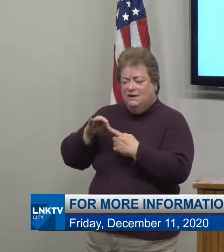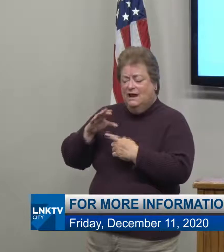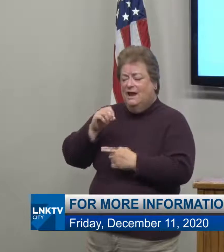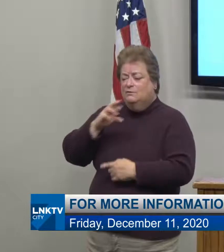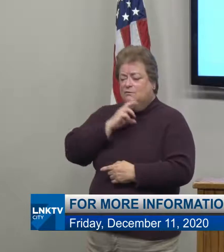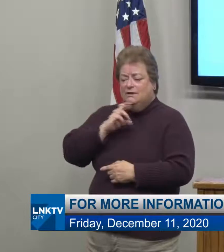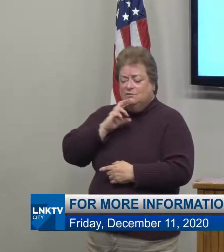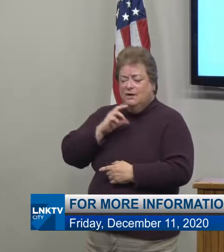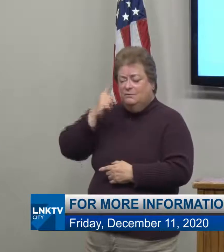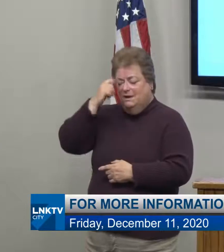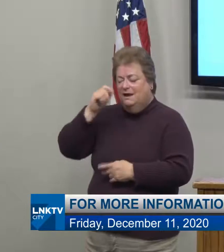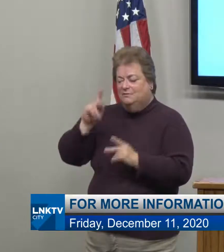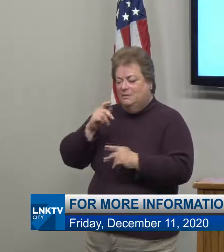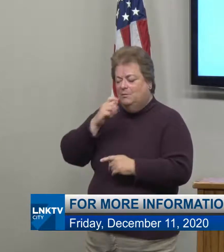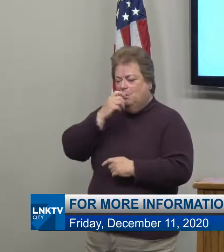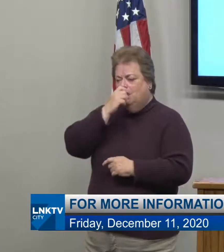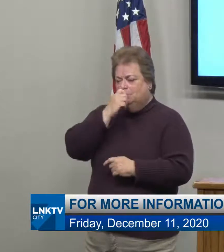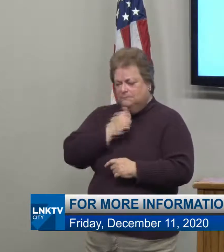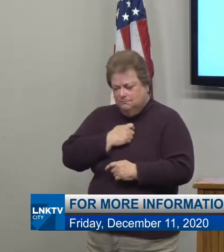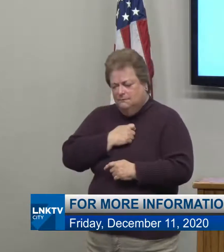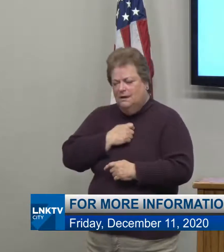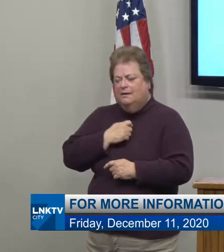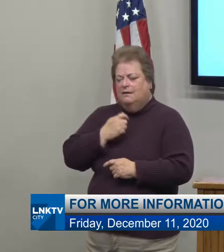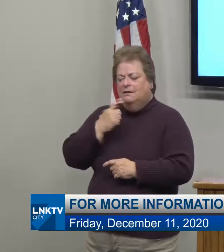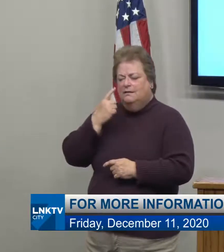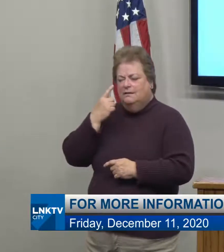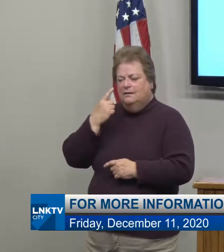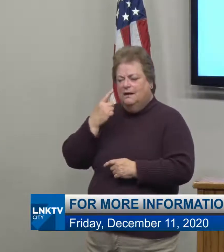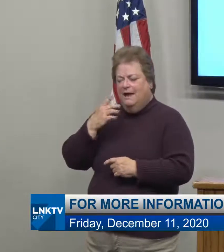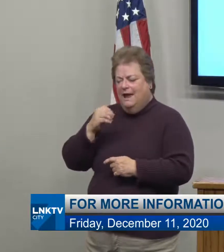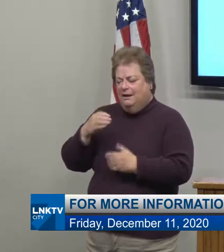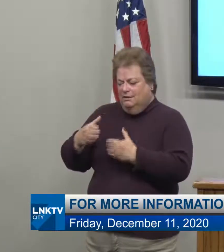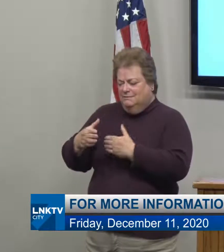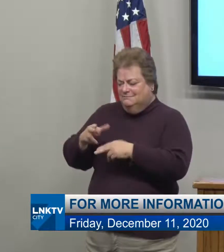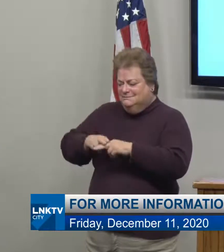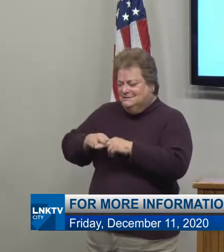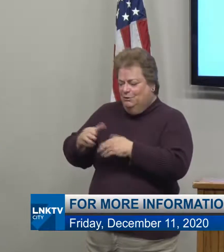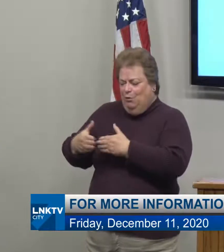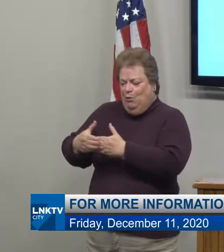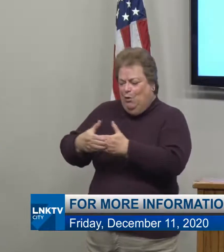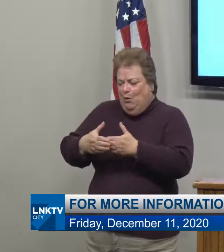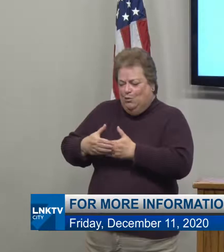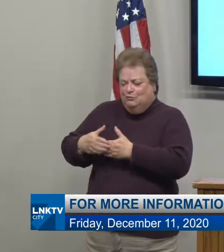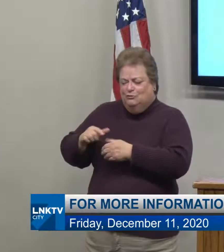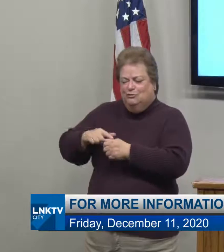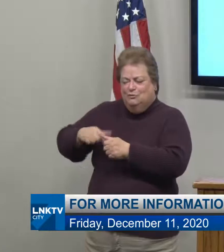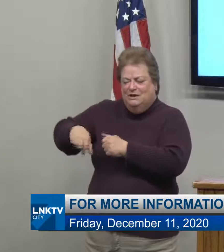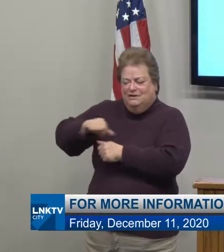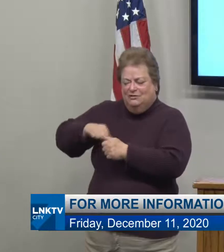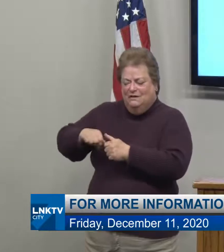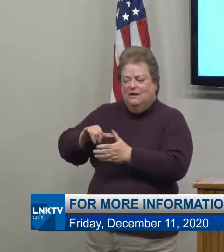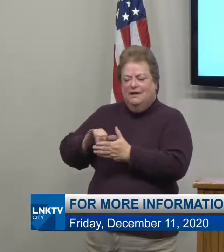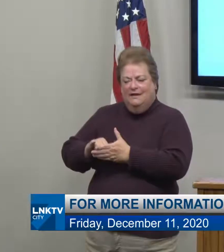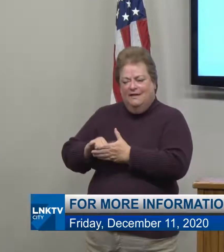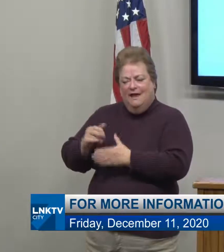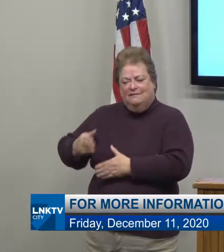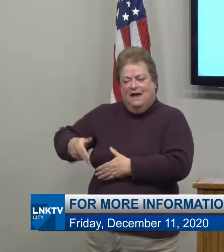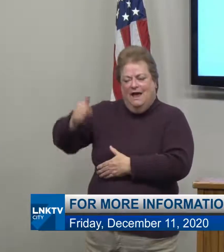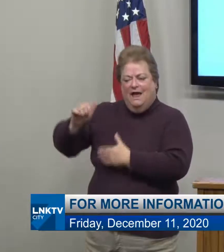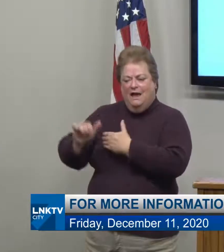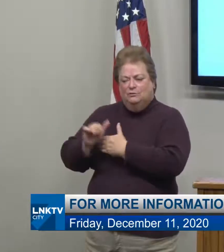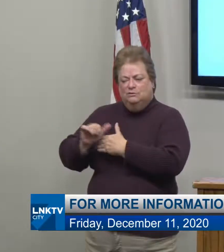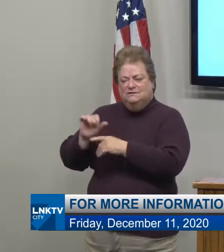restaurants where people remove their masks for periods of time and are in close contact, are some of those higher risk